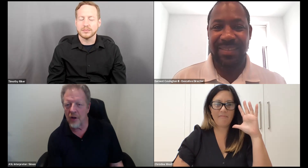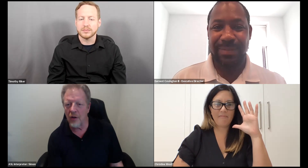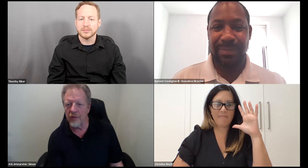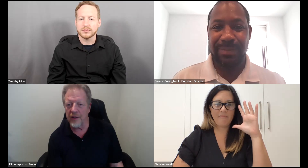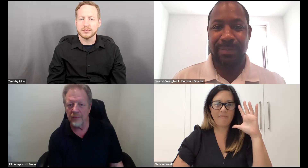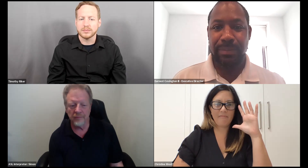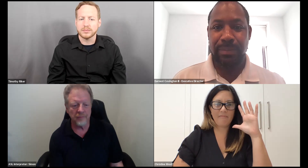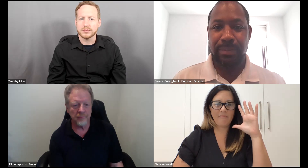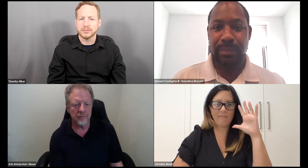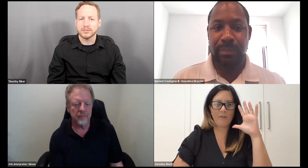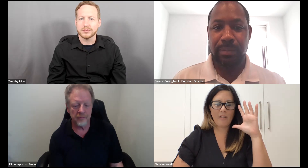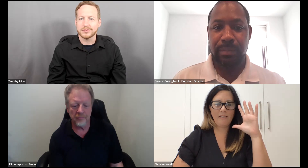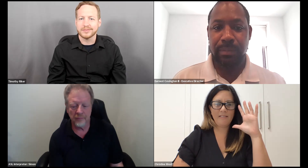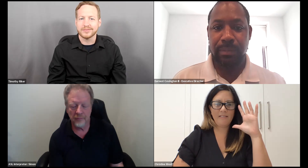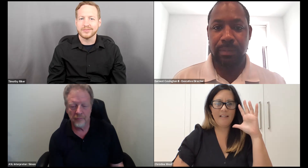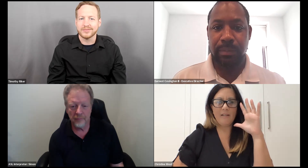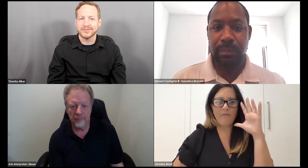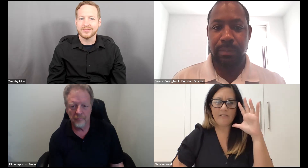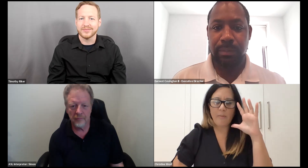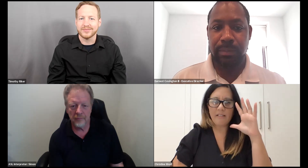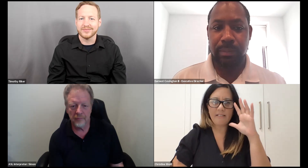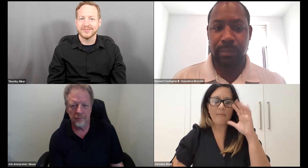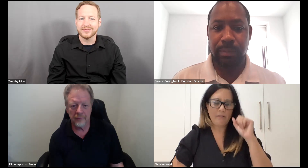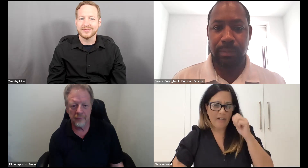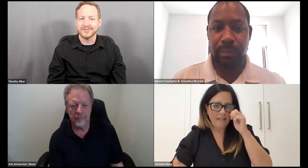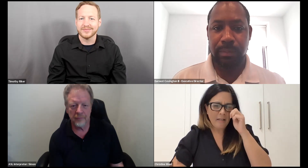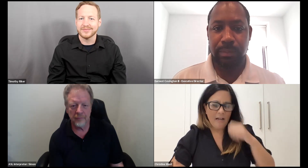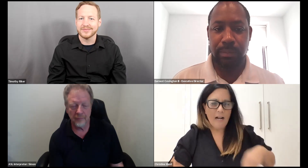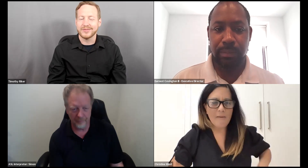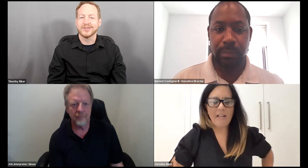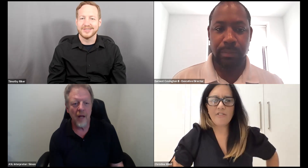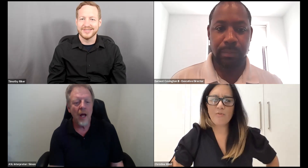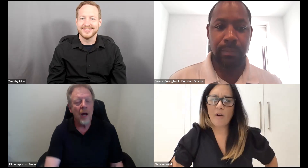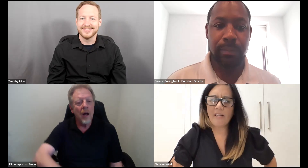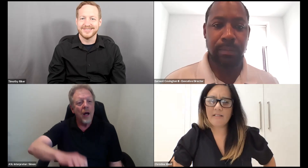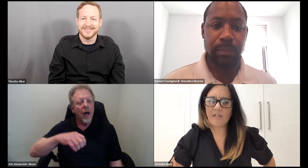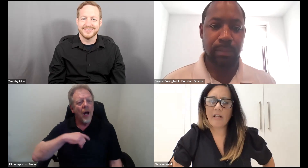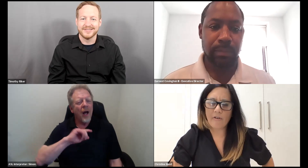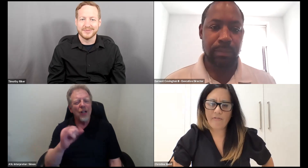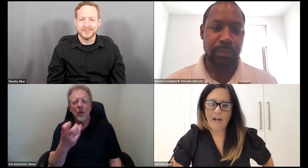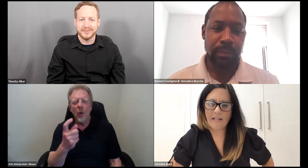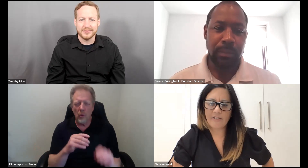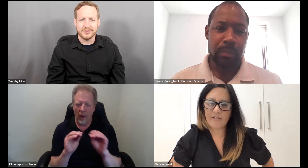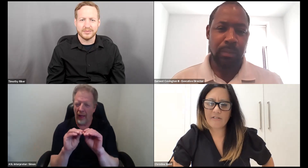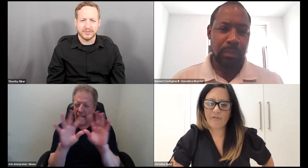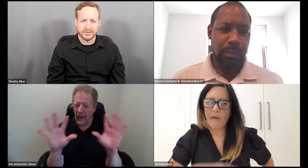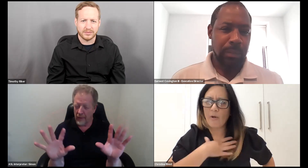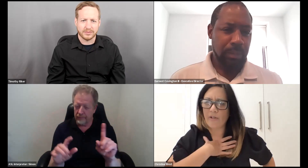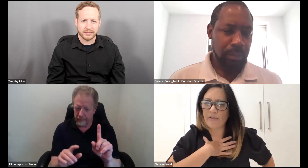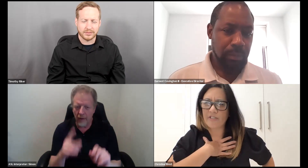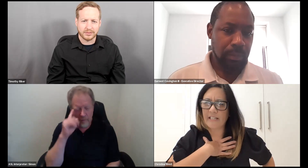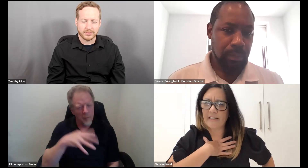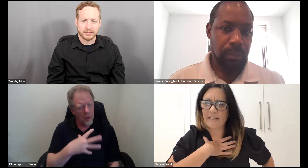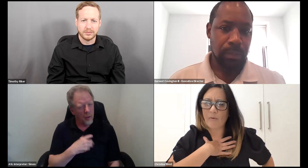I'm gonna turn it over to you. If we can spotlight Simon, great. I just wanted to clarify, just for my